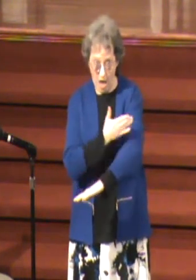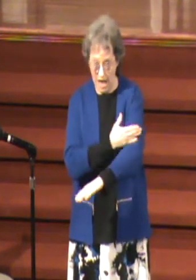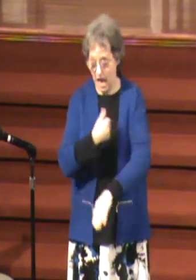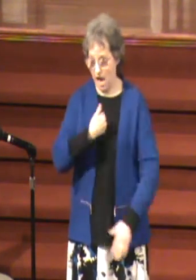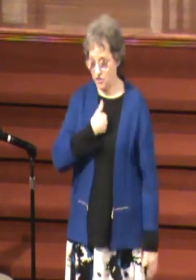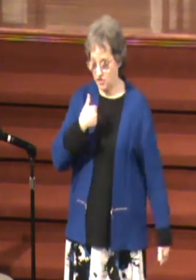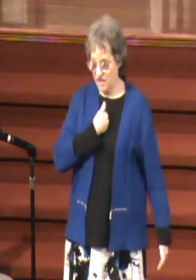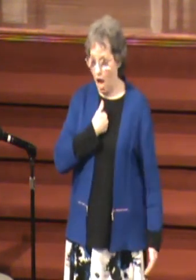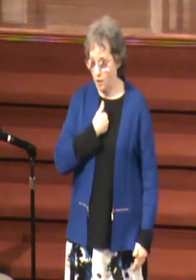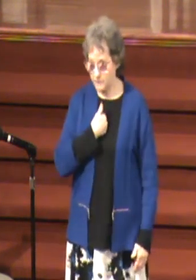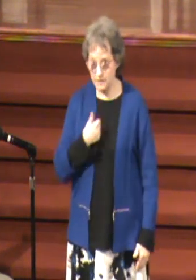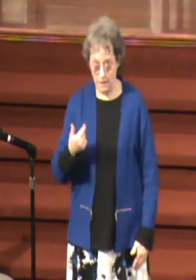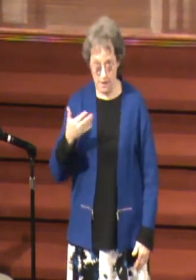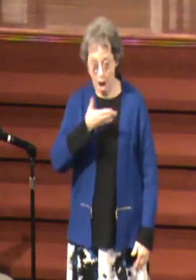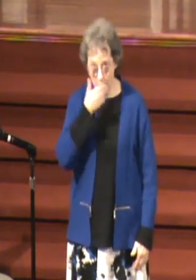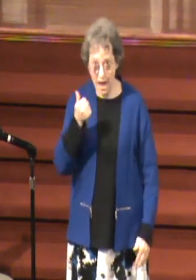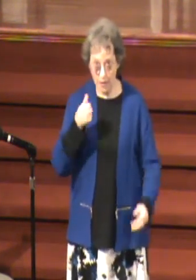I know that